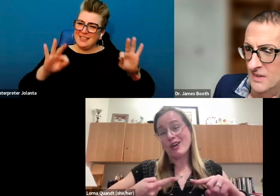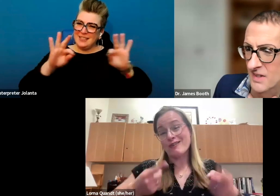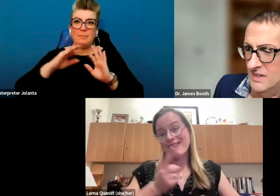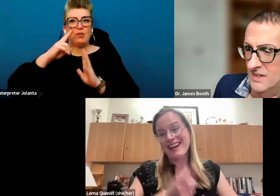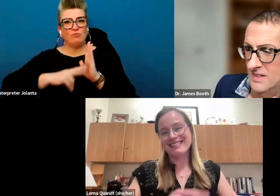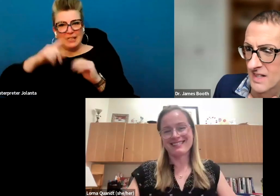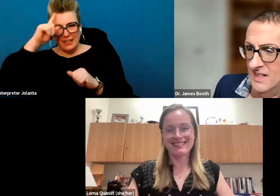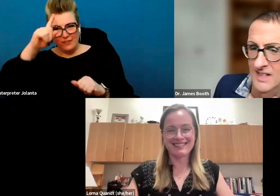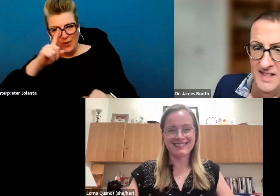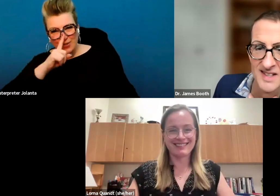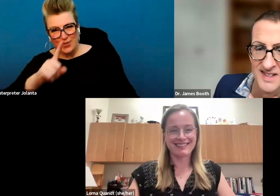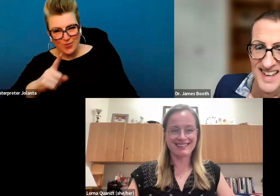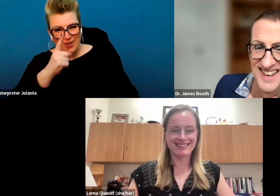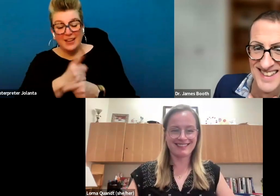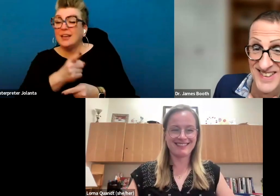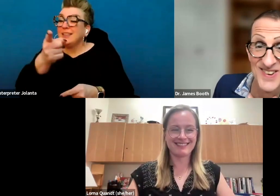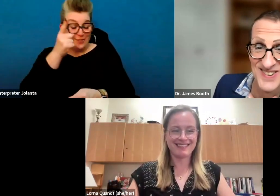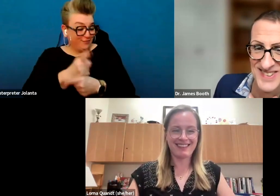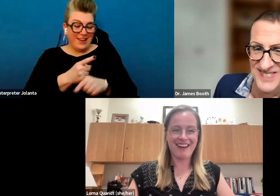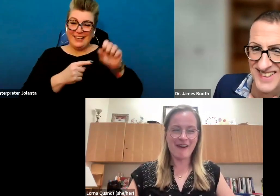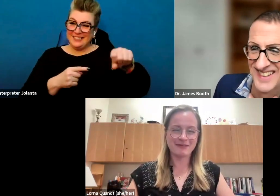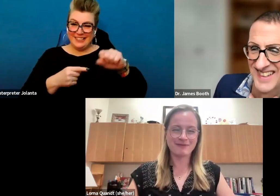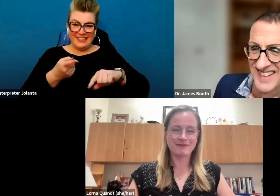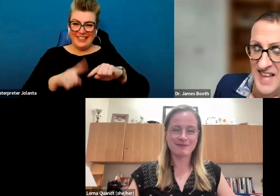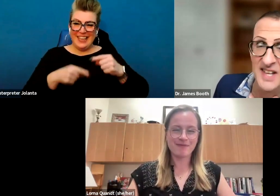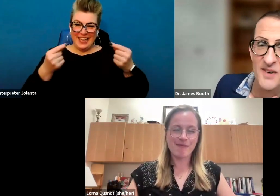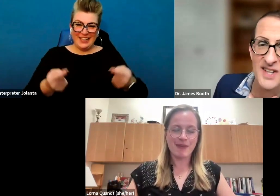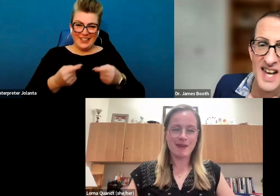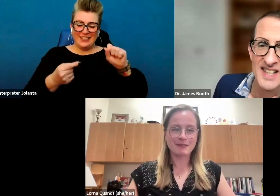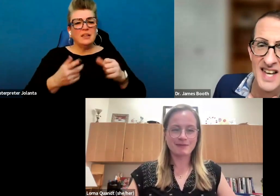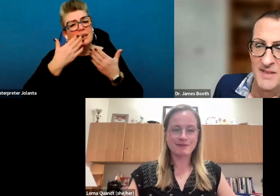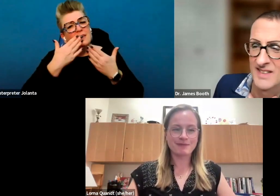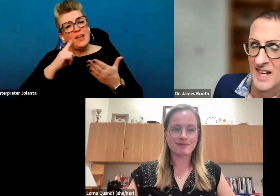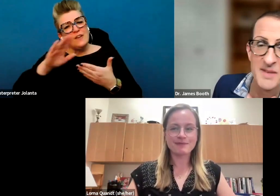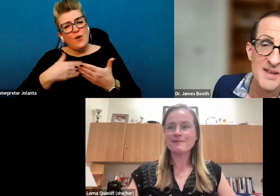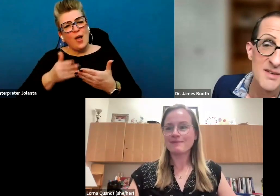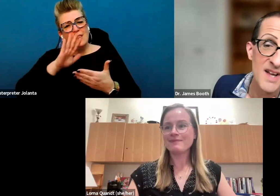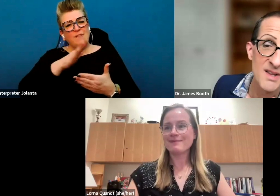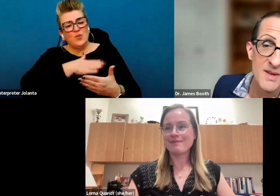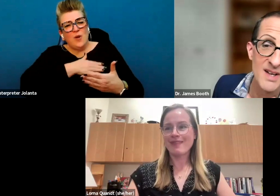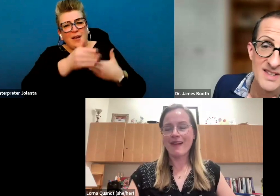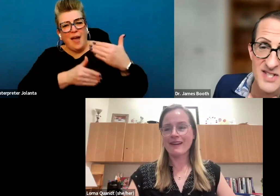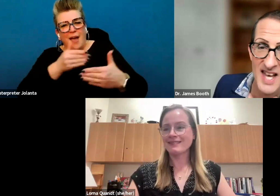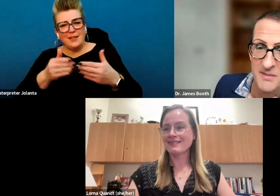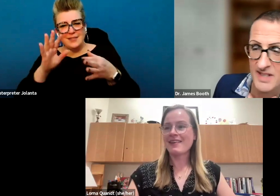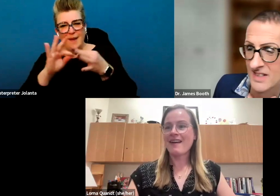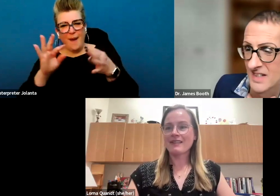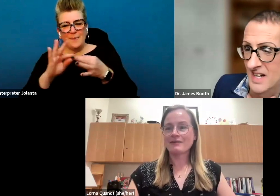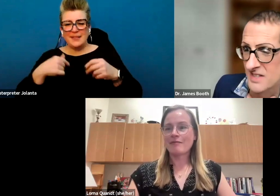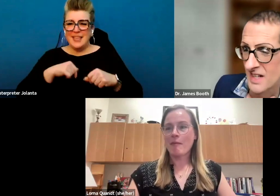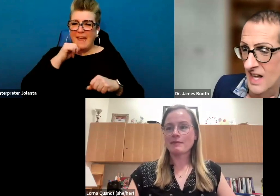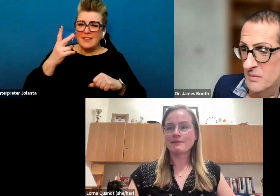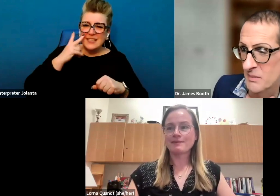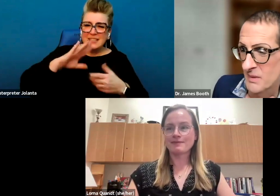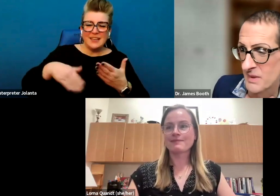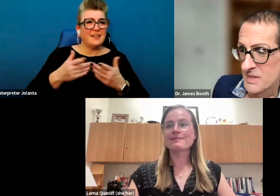And thanks for all It the can't hurt, right? Yeah, no, it's definitely. And thanks for all the kind comments. I've been able to follow them all in the chat, but I